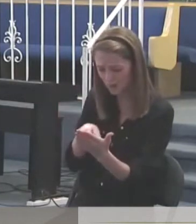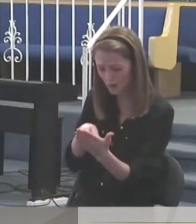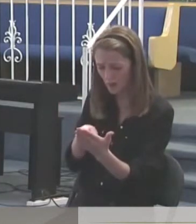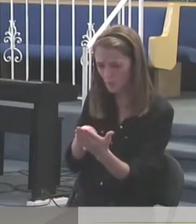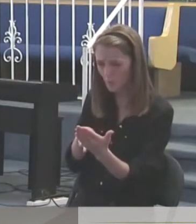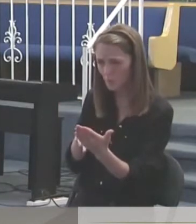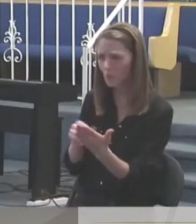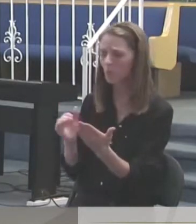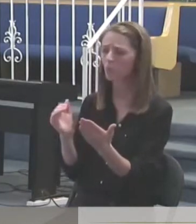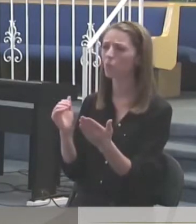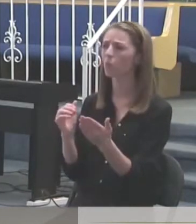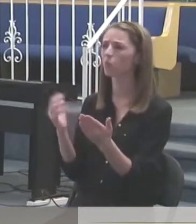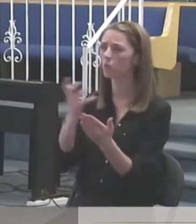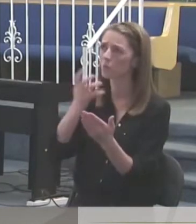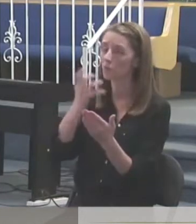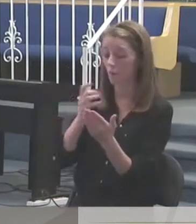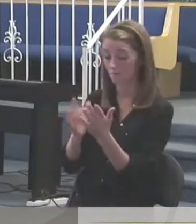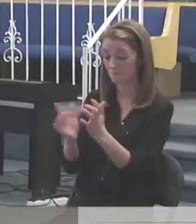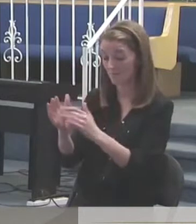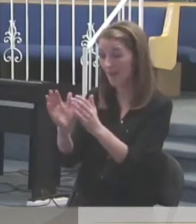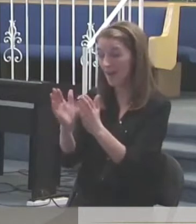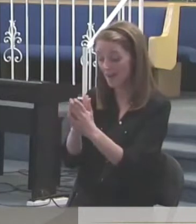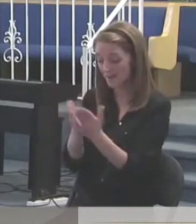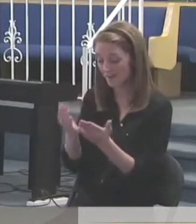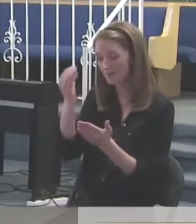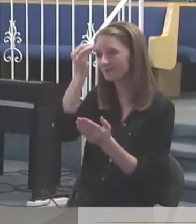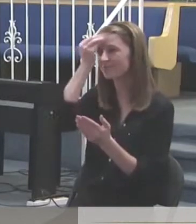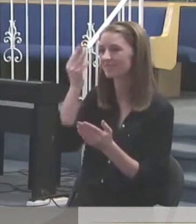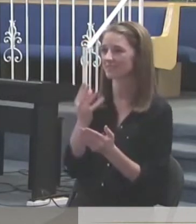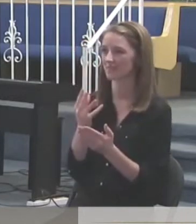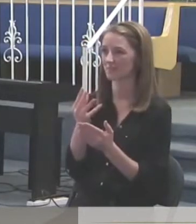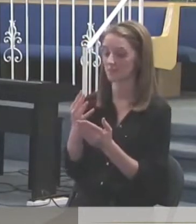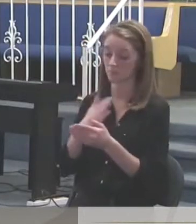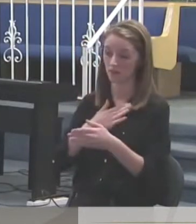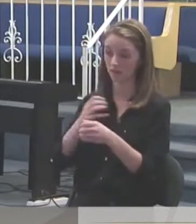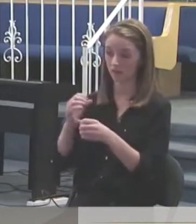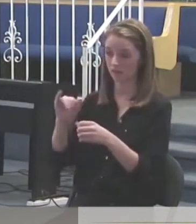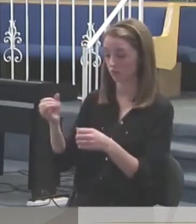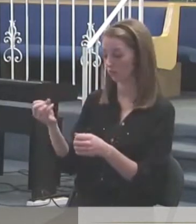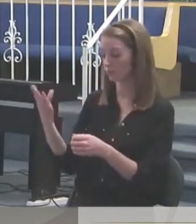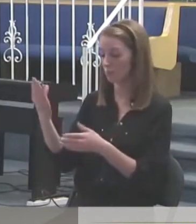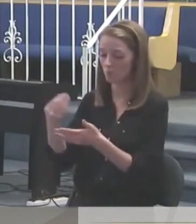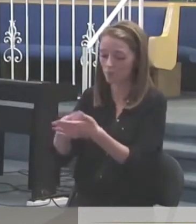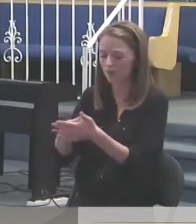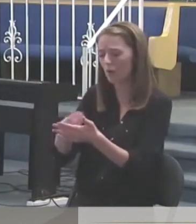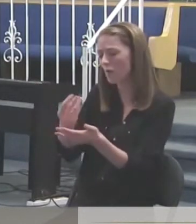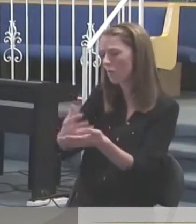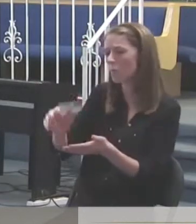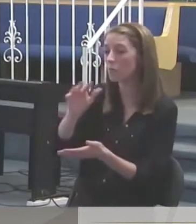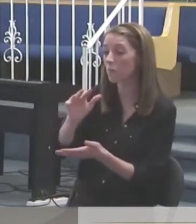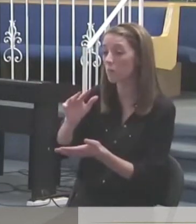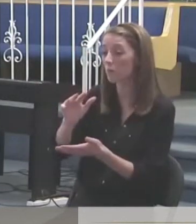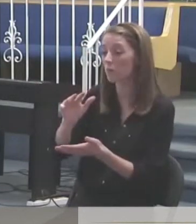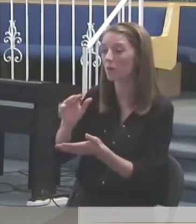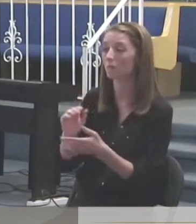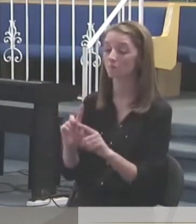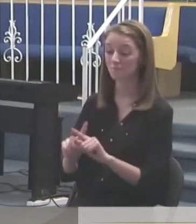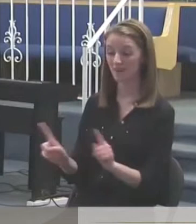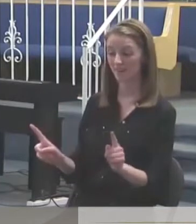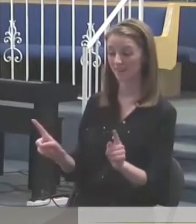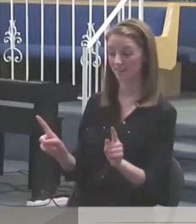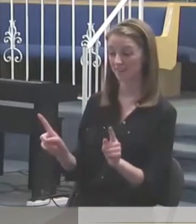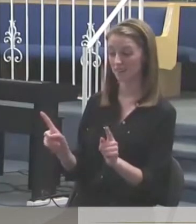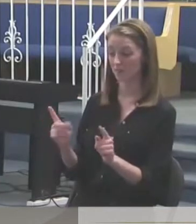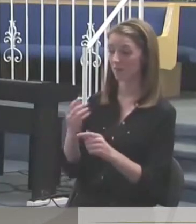raise on my job because the Bible says. They'll quote a scripture. But when it comes down to their relationship with God, they're not